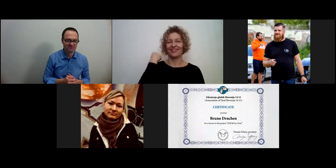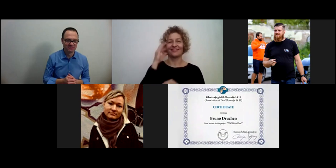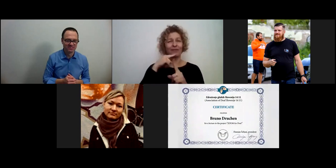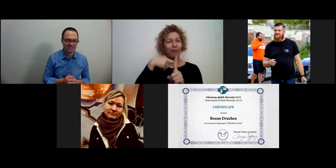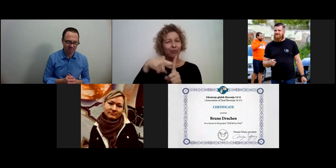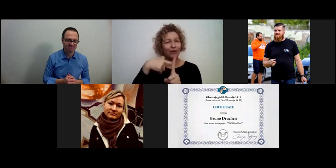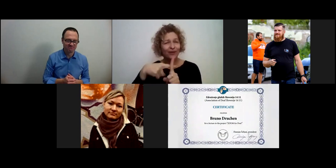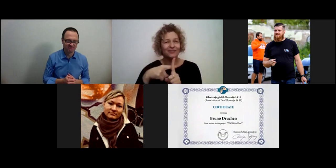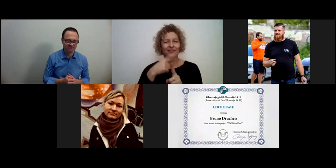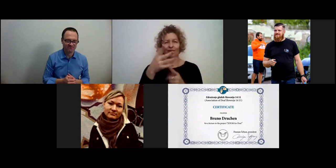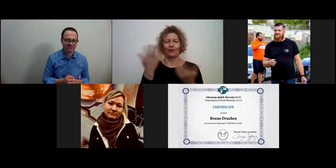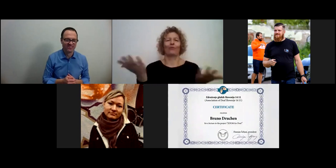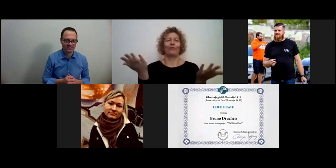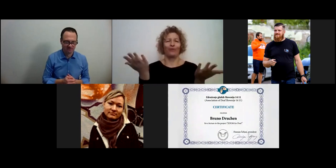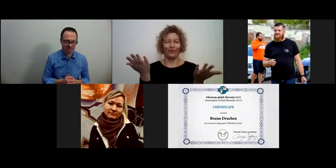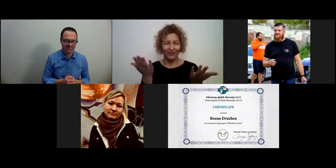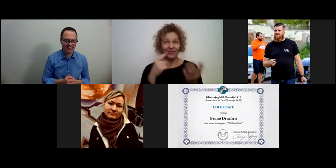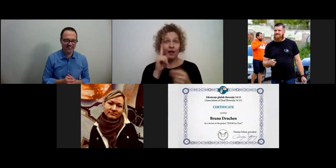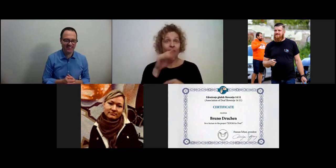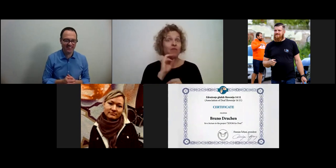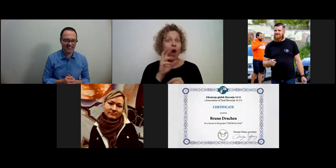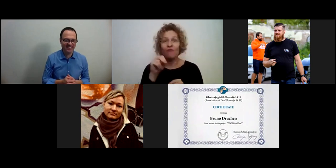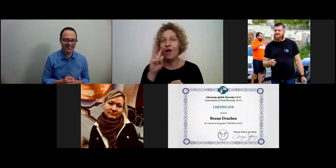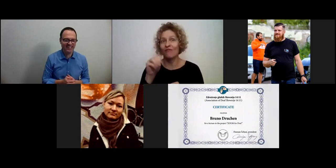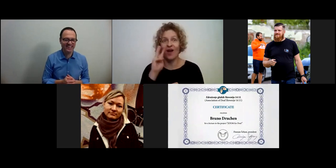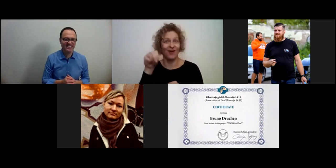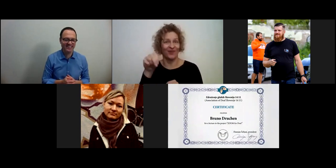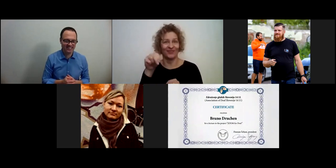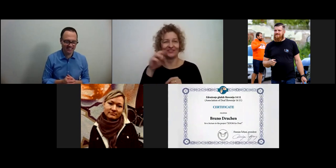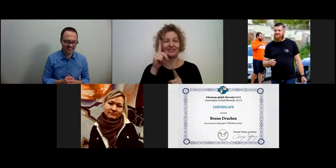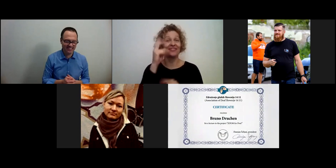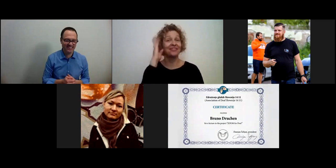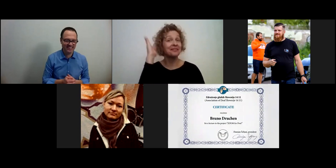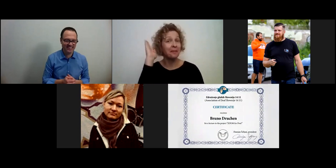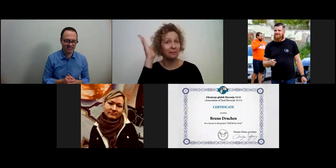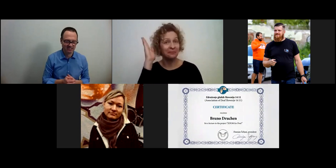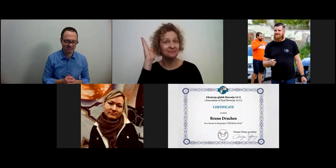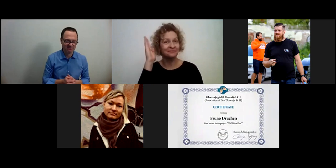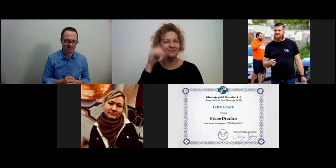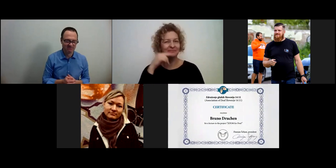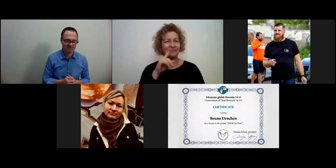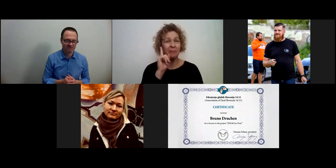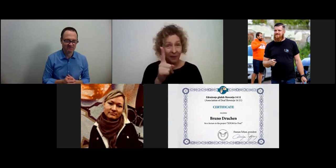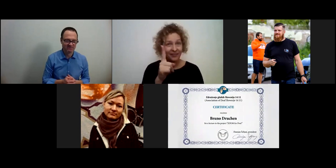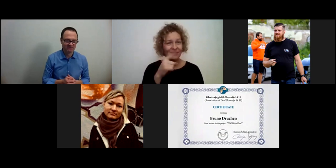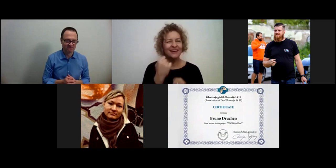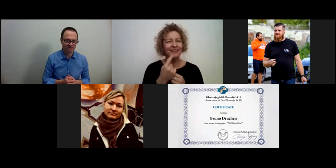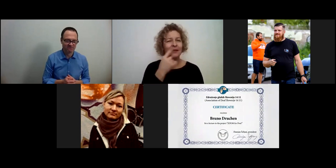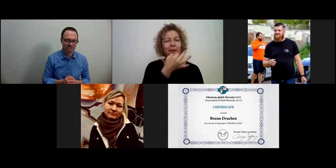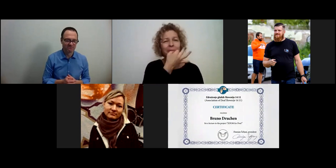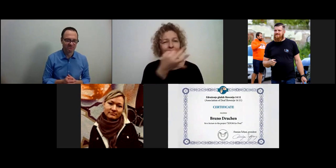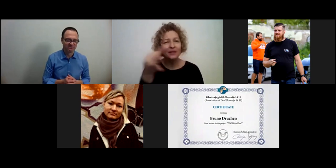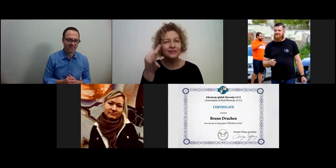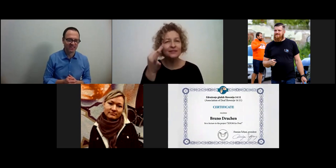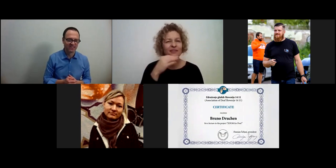present. And really just, wow, Miha's presentation was fantastic. I